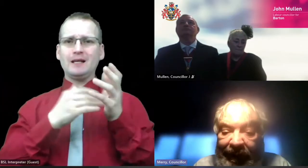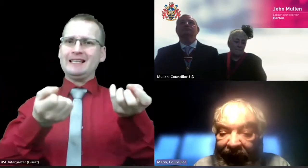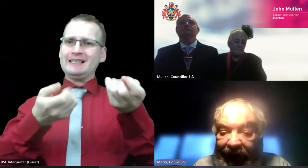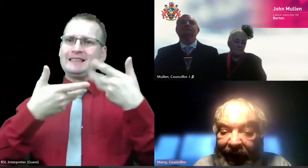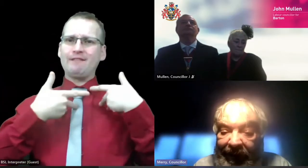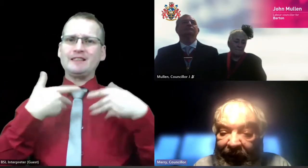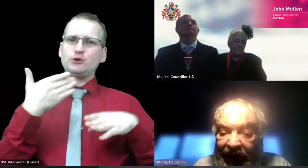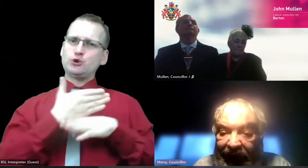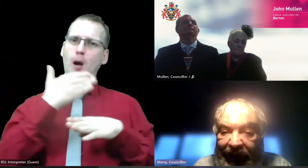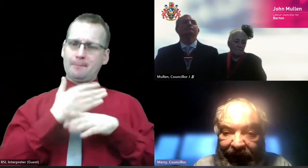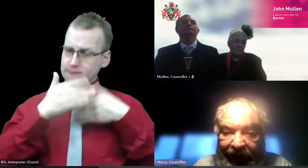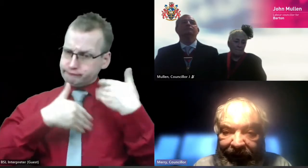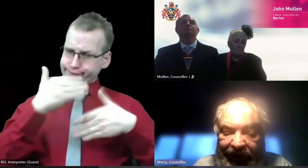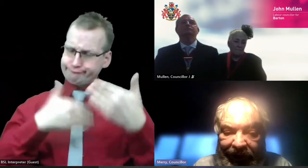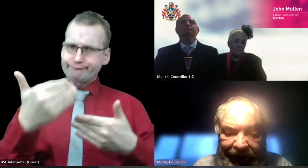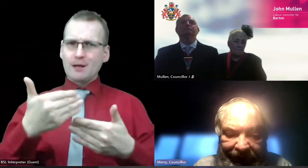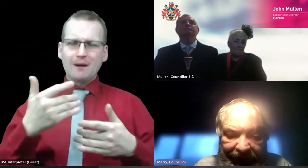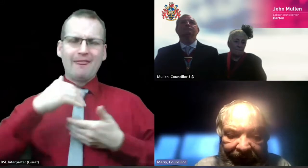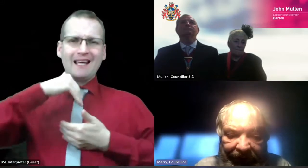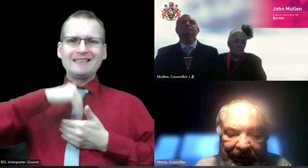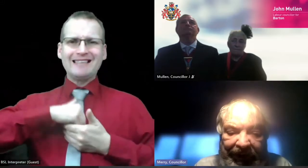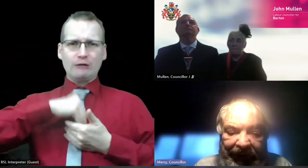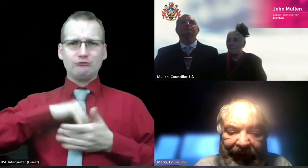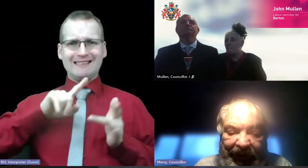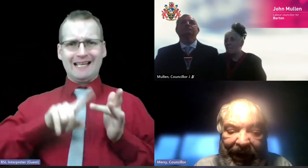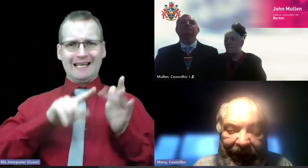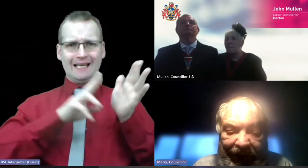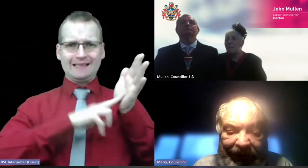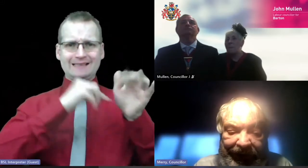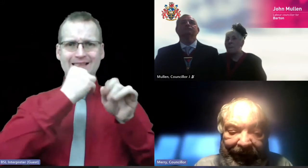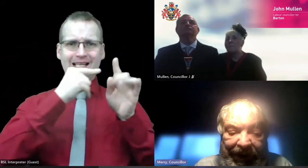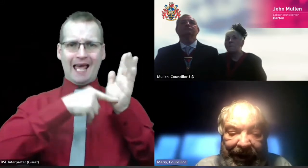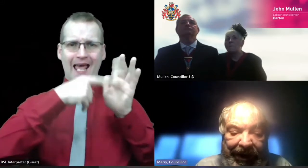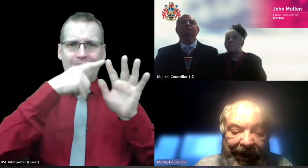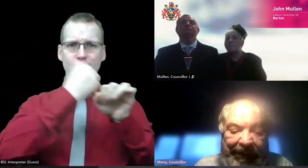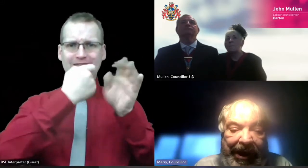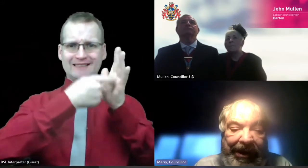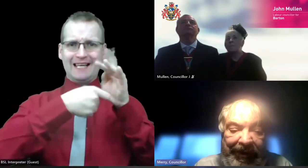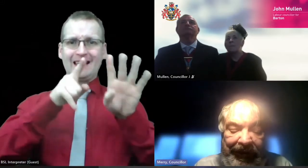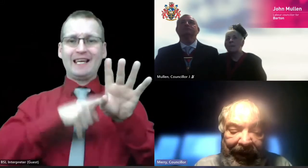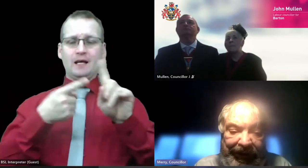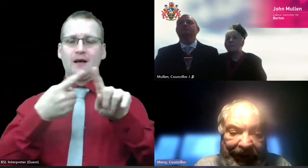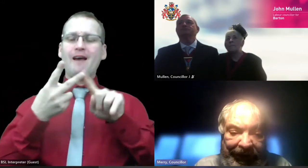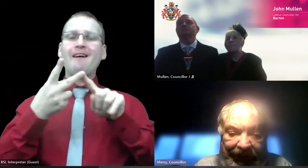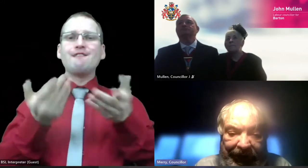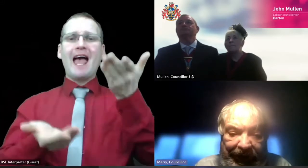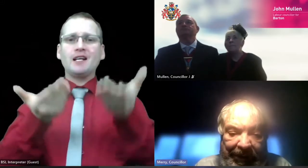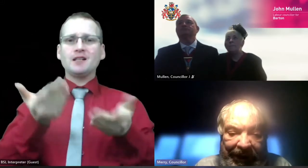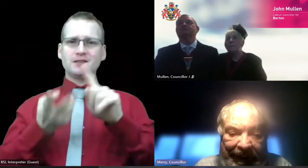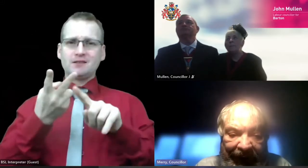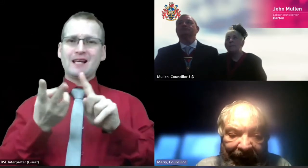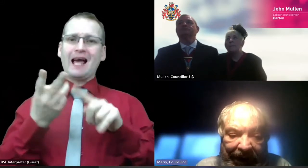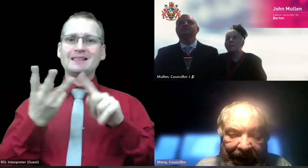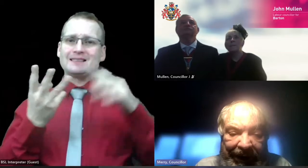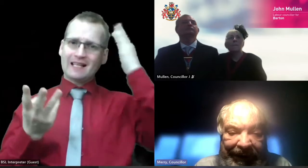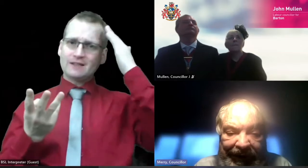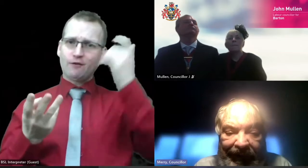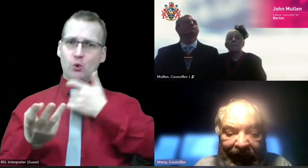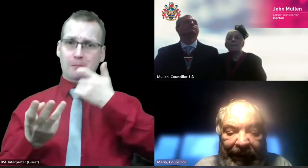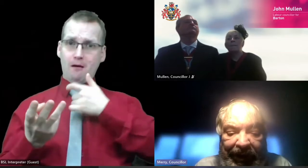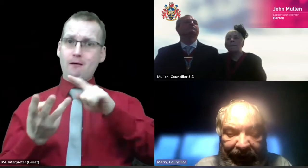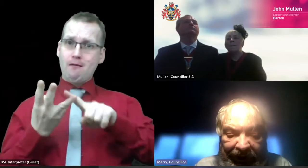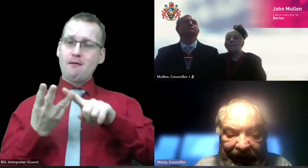duties with integrity, with fairness, and with a sense of humour.